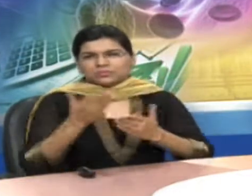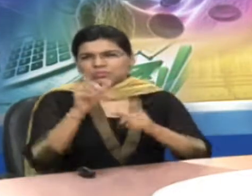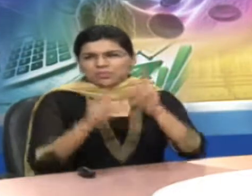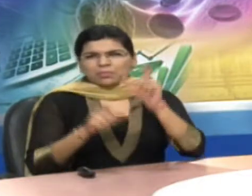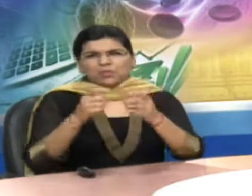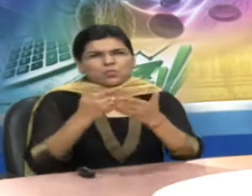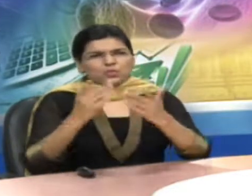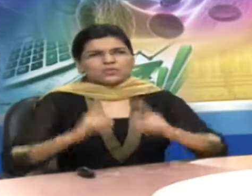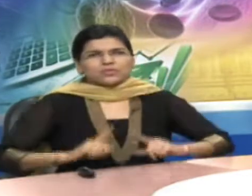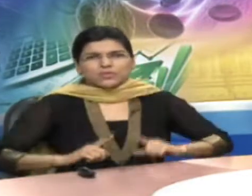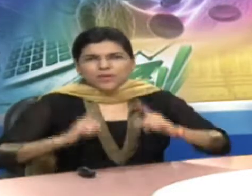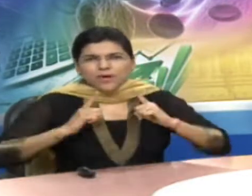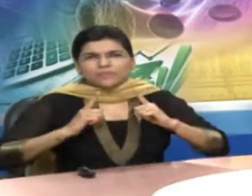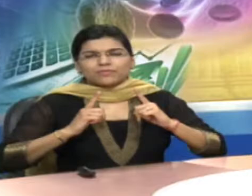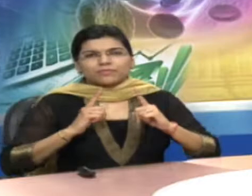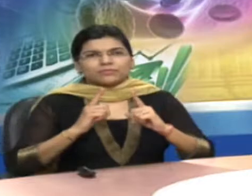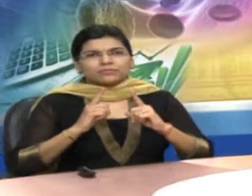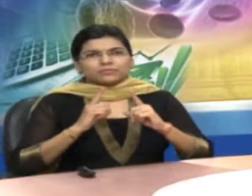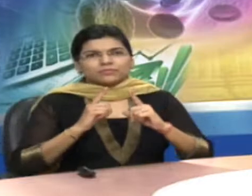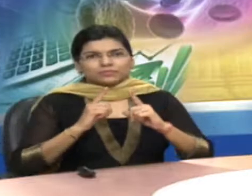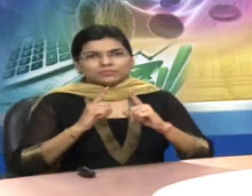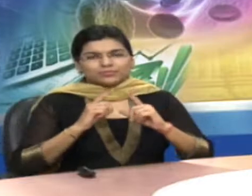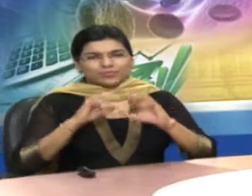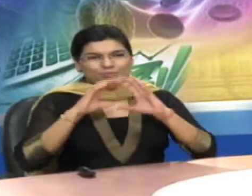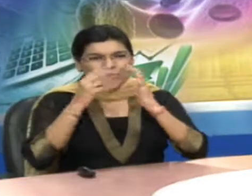We all know that we live in a wonderful world,